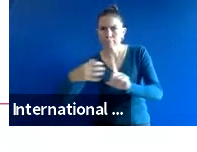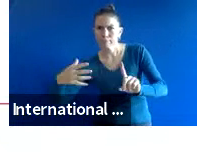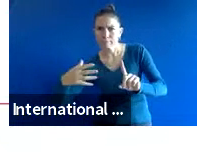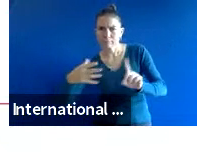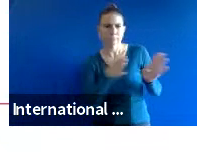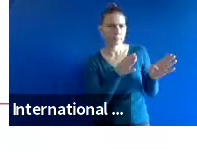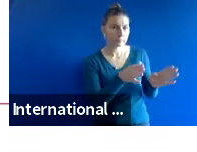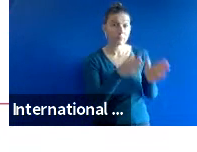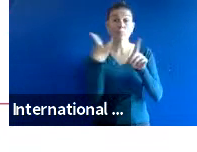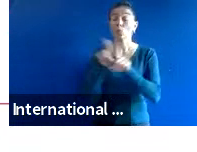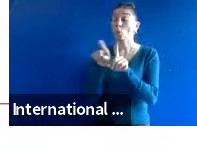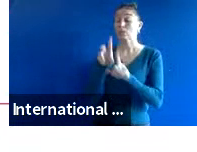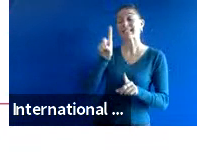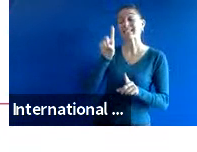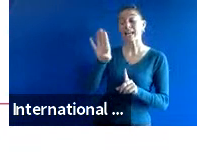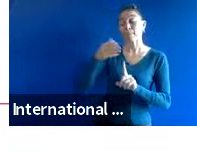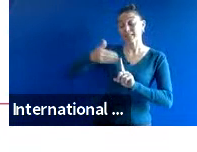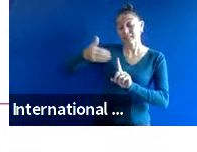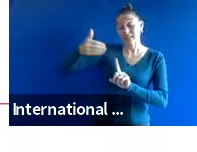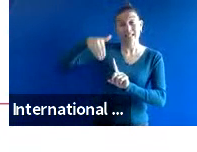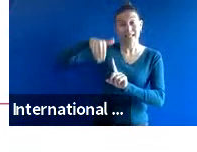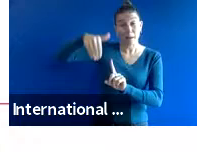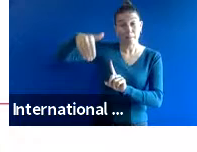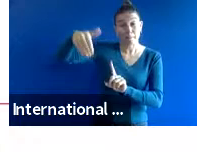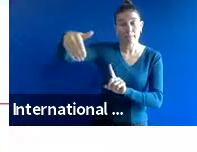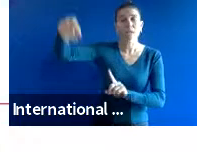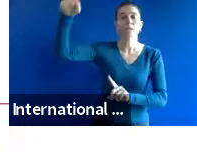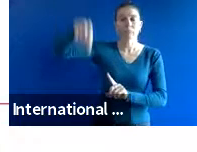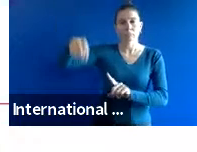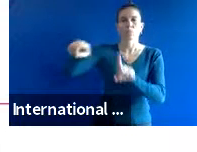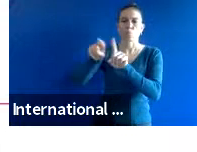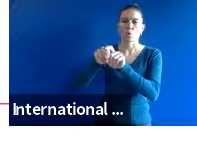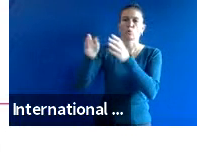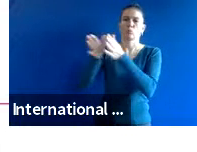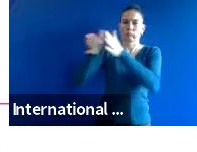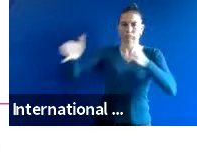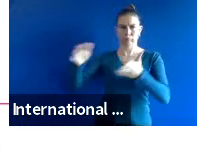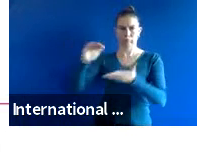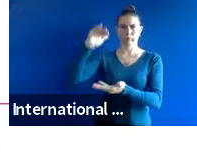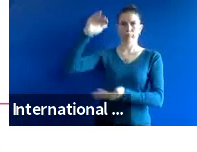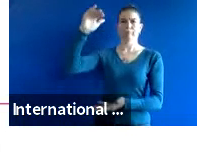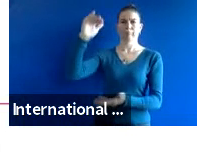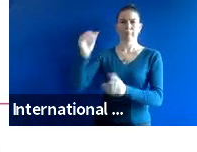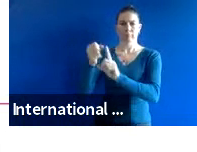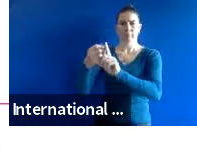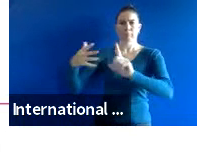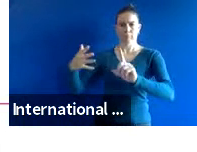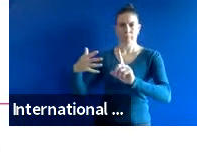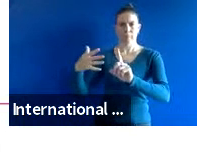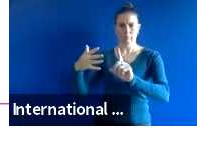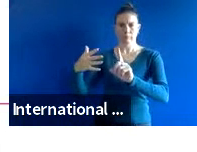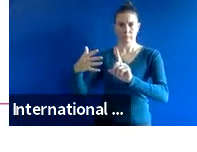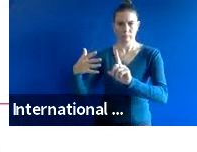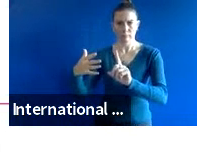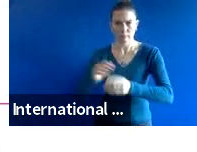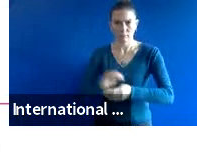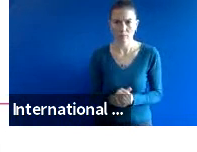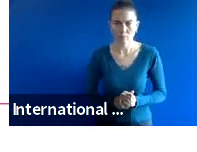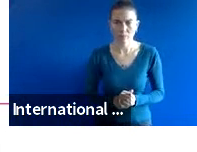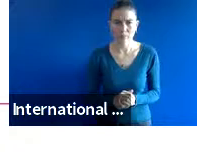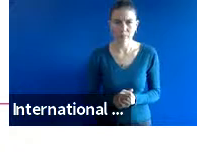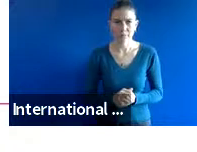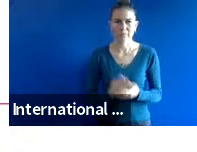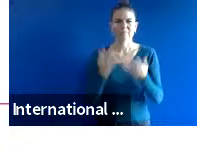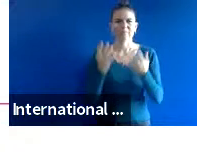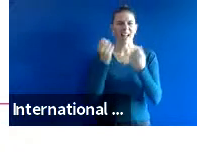in inclusivemobility.eu on national inclusion measures for more stakeholders and more disadvantaged